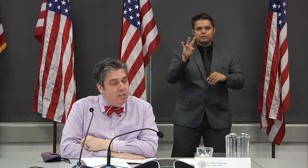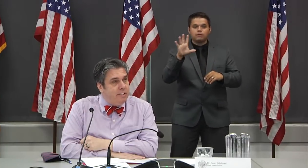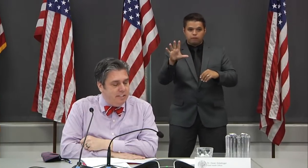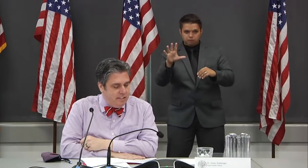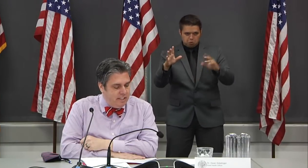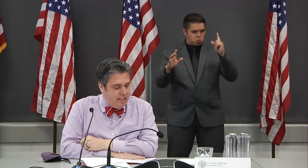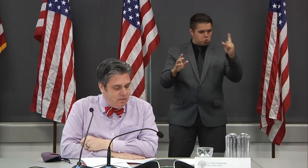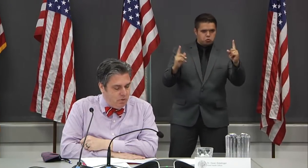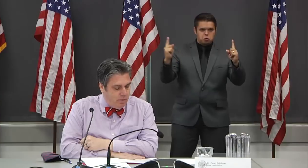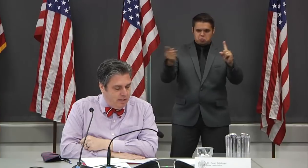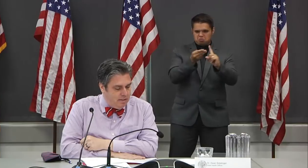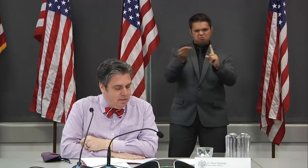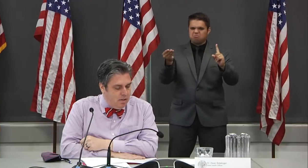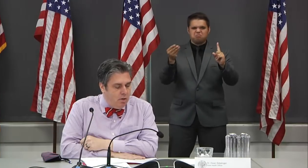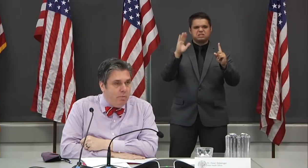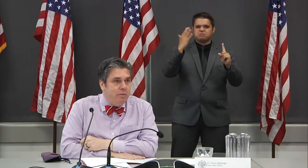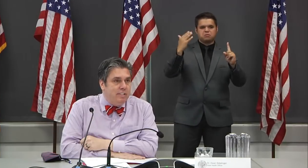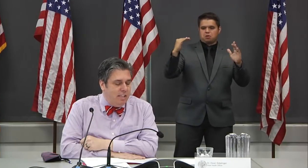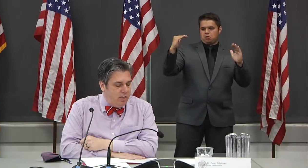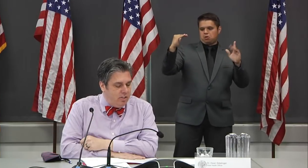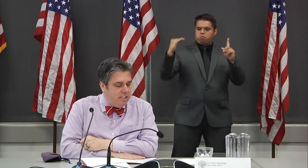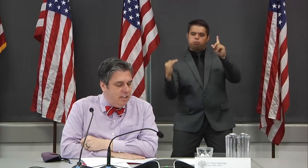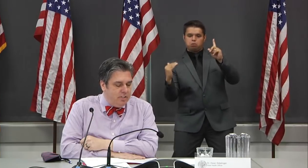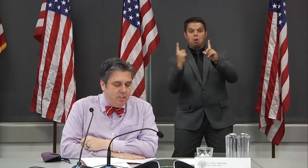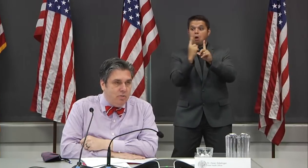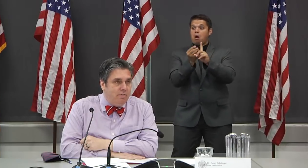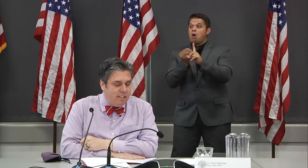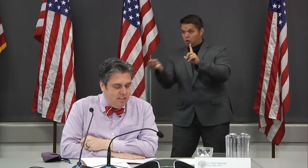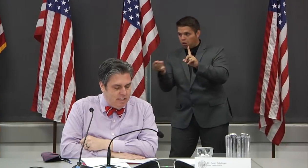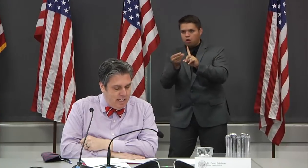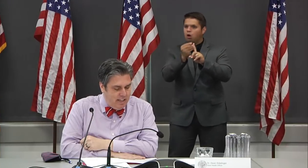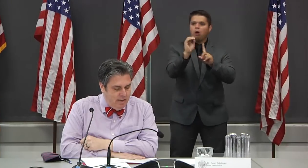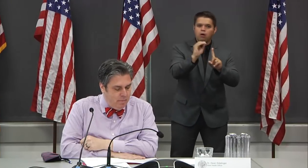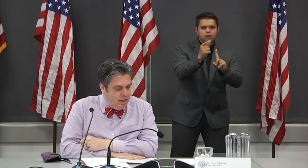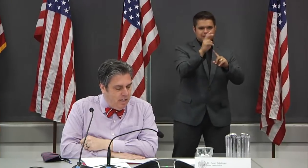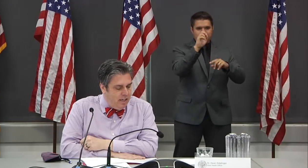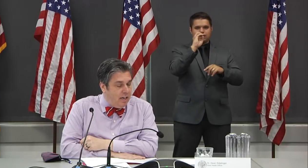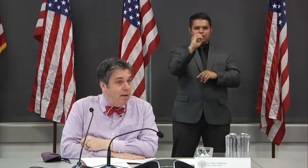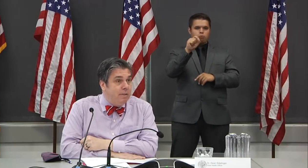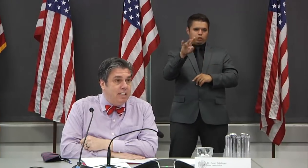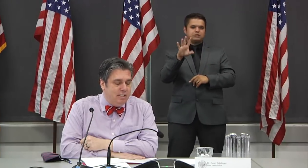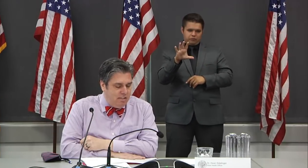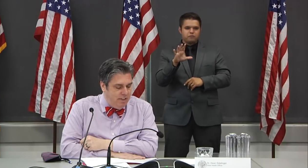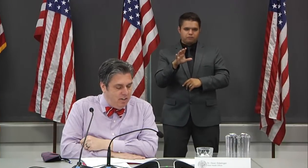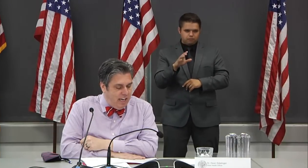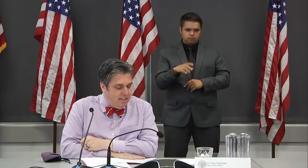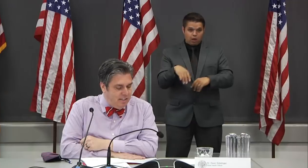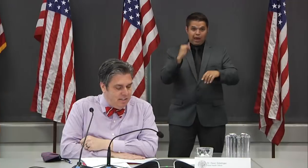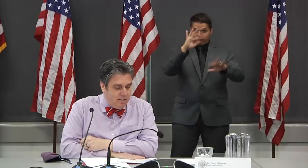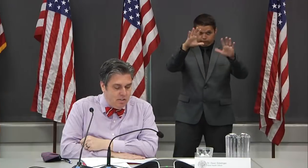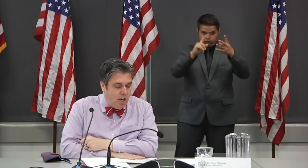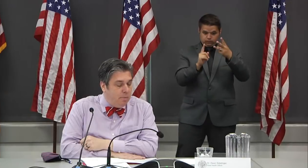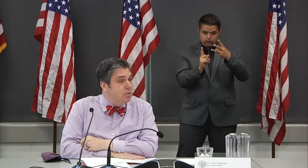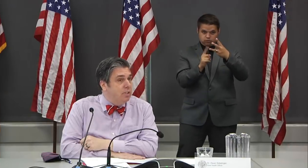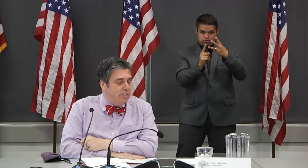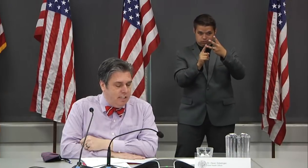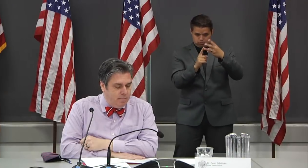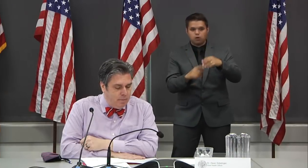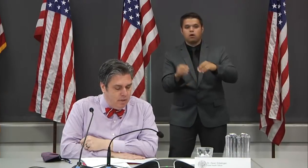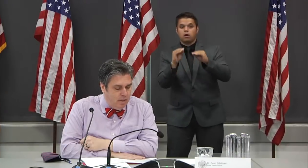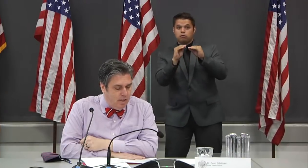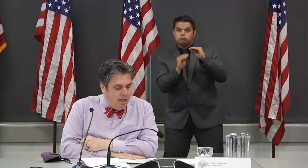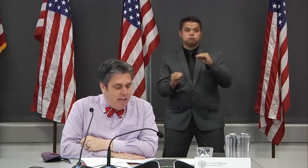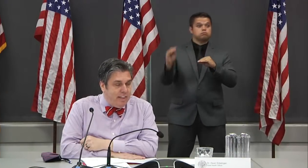transmission increases in the next 4 weeks, we would see 1,300 new infections daily, an uptick in severe cases to almost